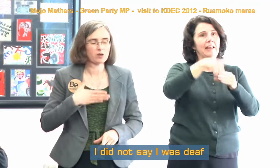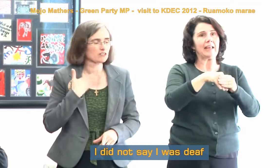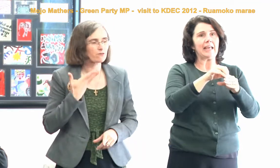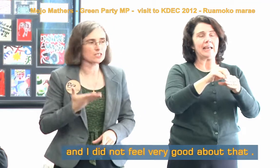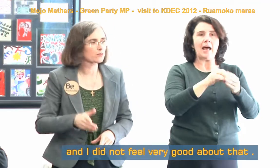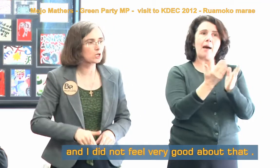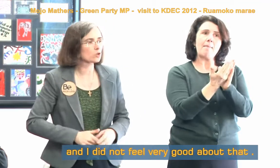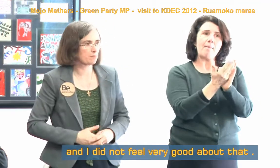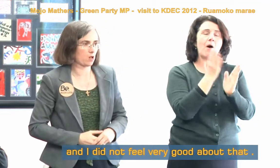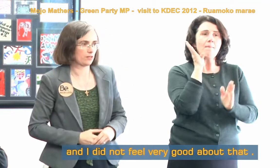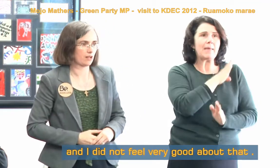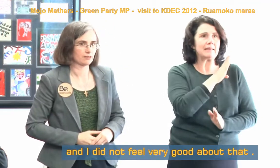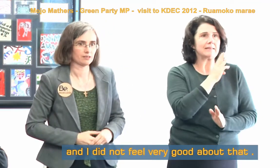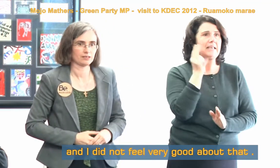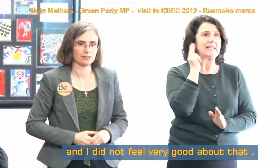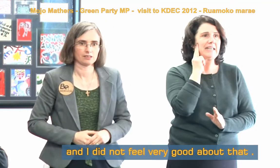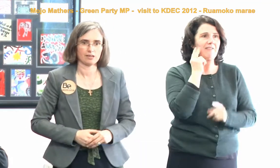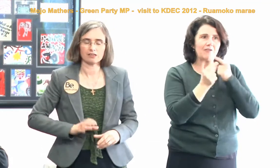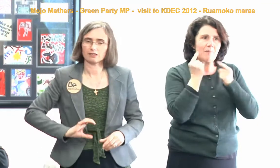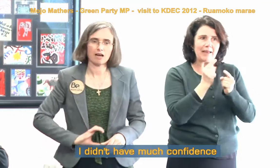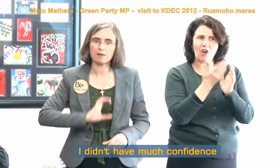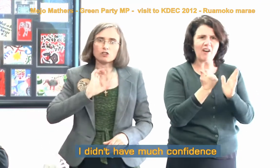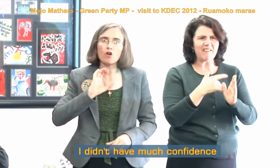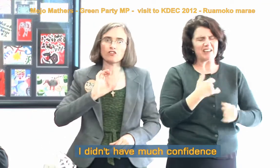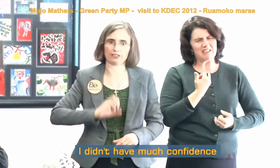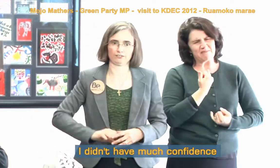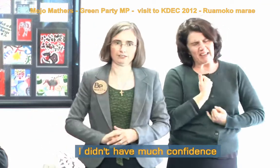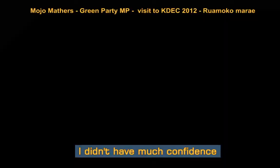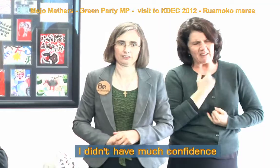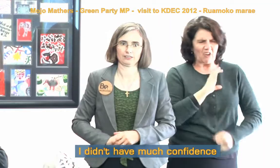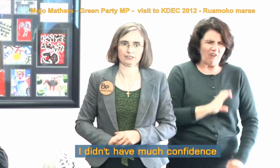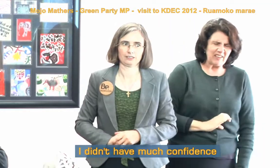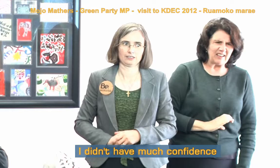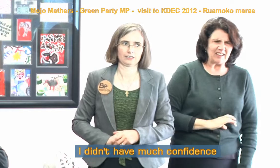And I didn't feel very good about that. I didn't have much confidence.